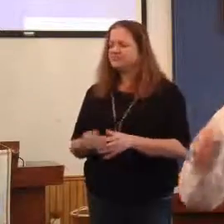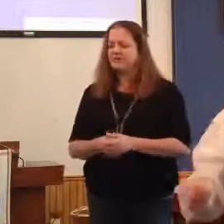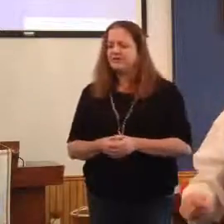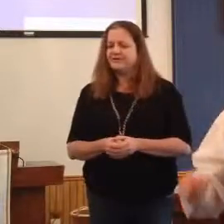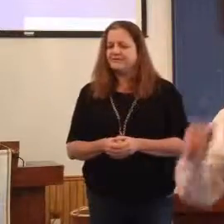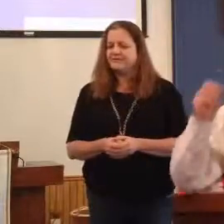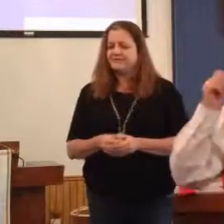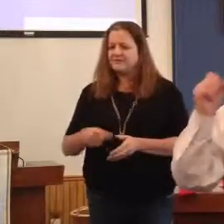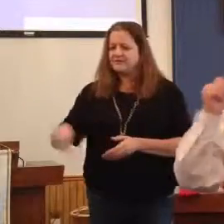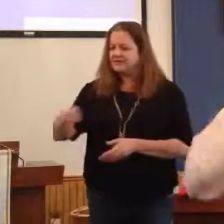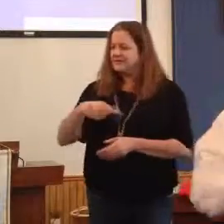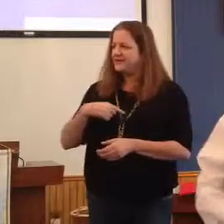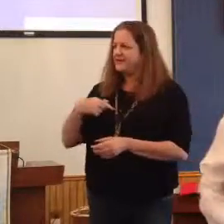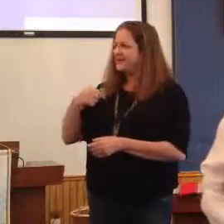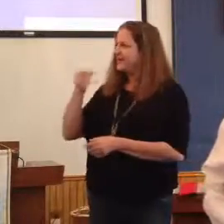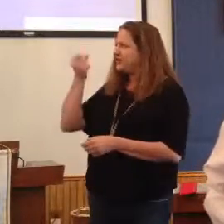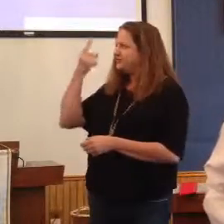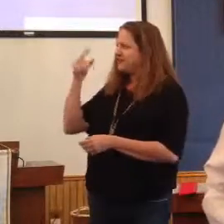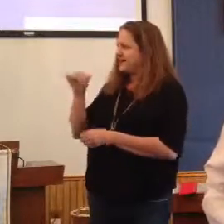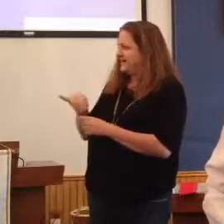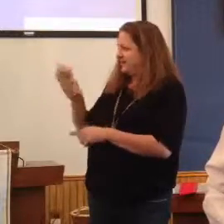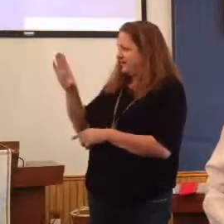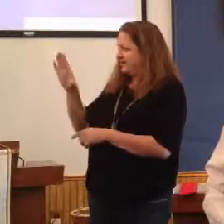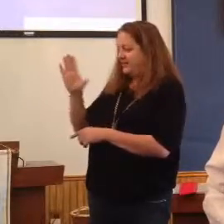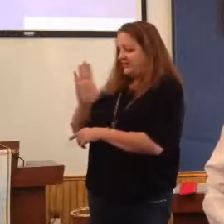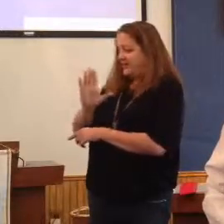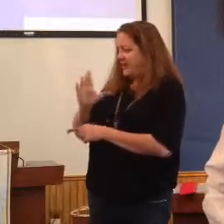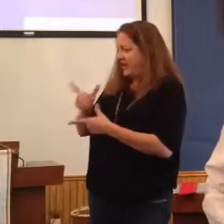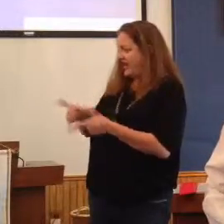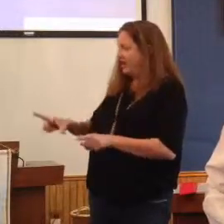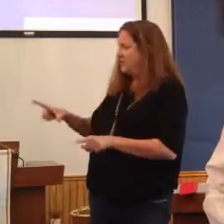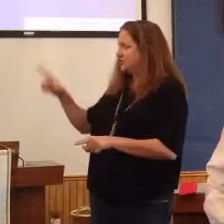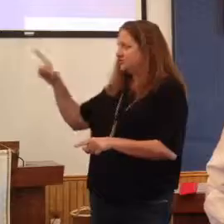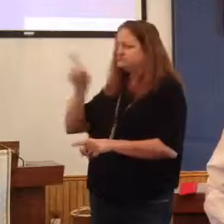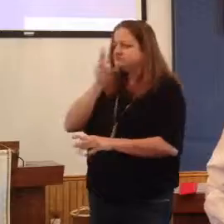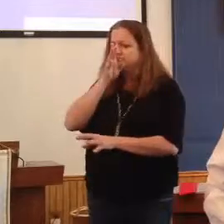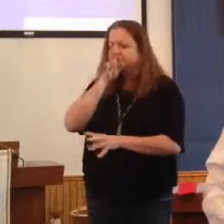They understood in their own languages.